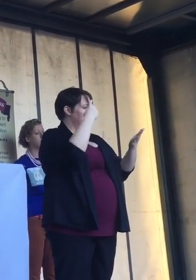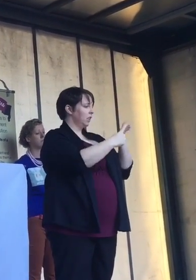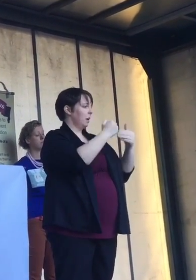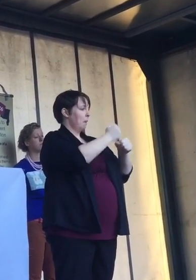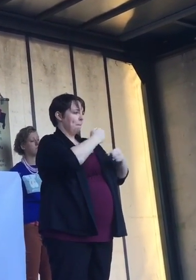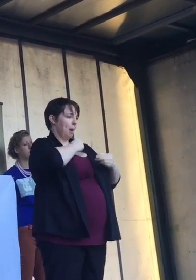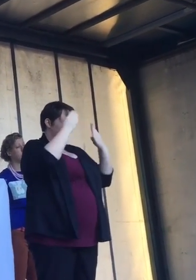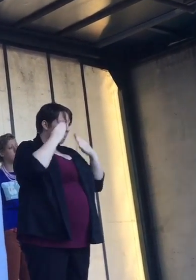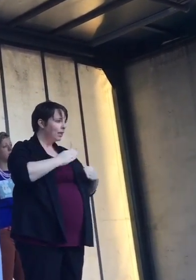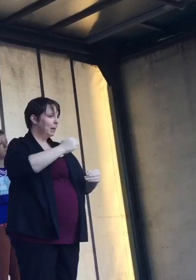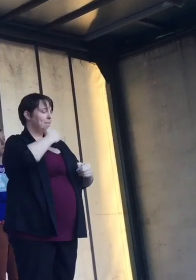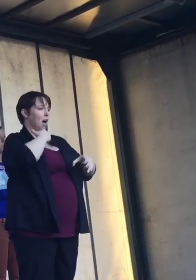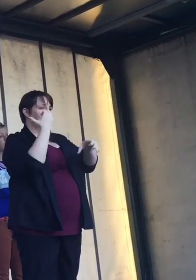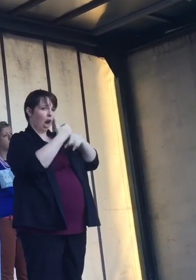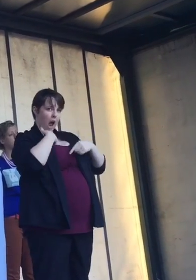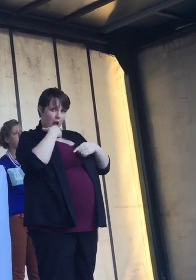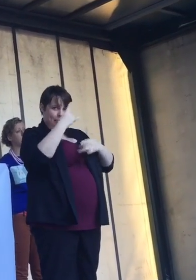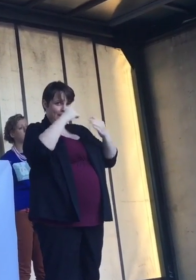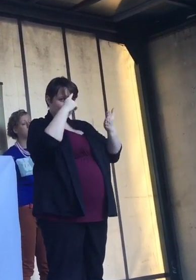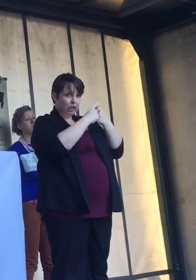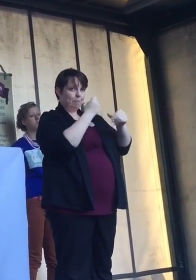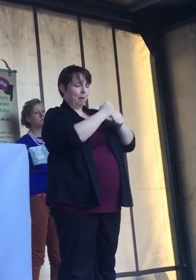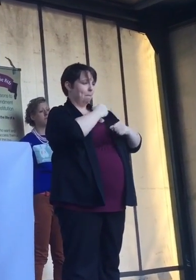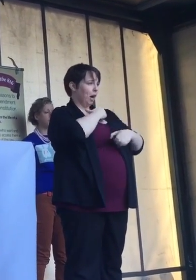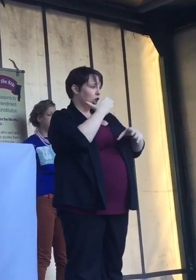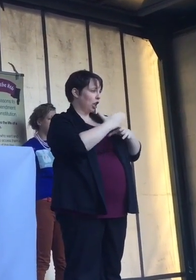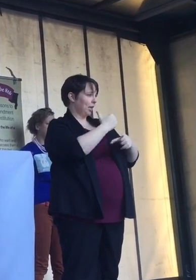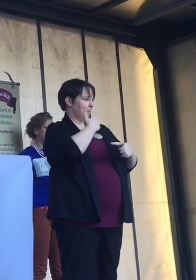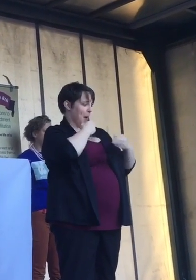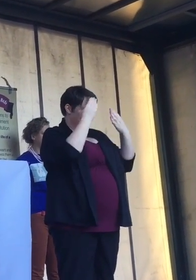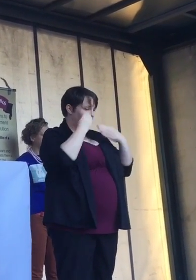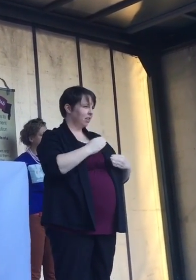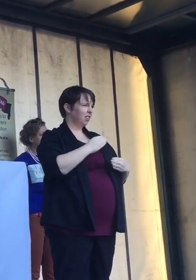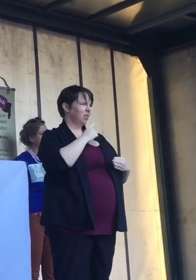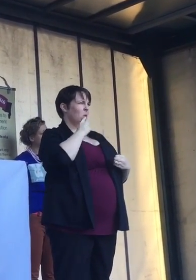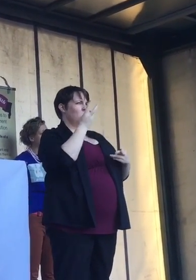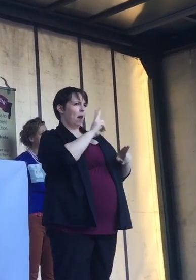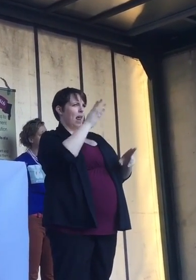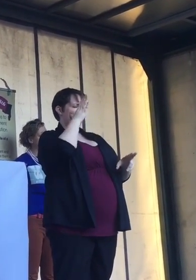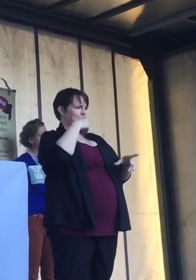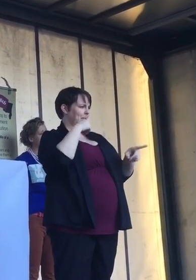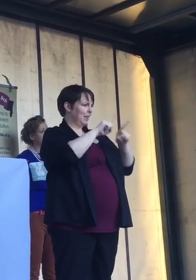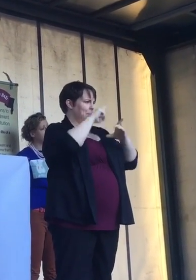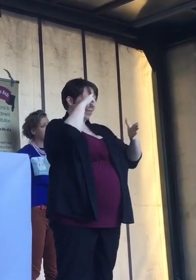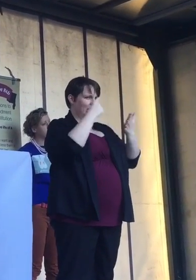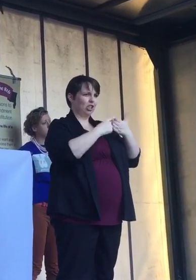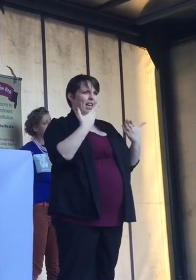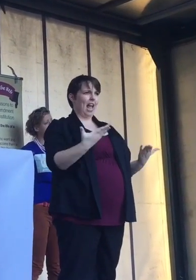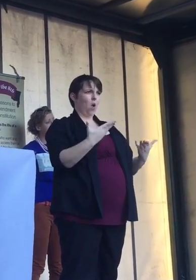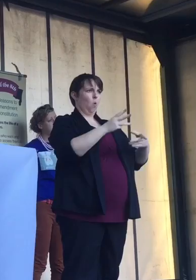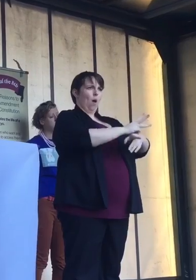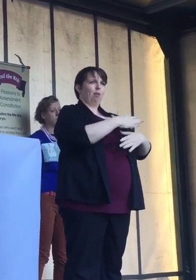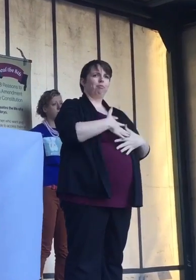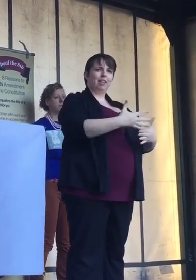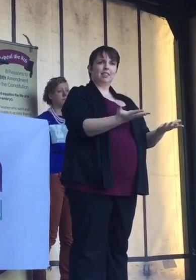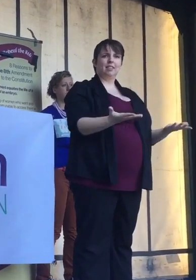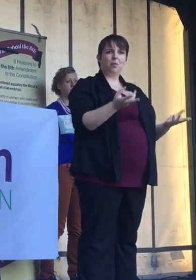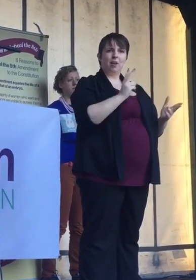my own body and for my child when it's born. Why am I not the one making those decisions now?